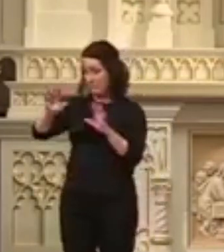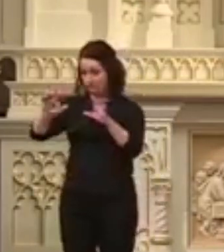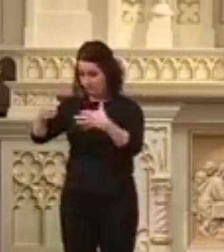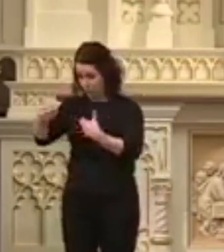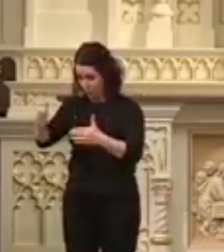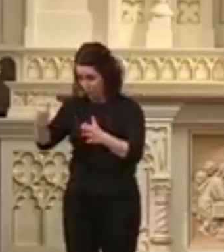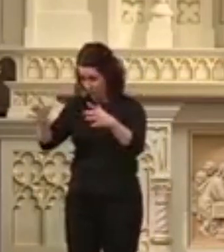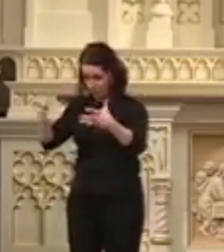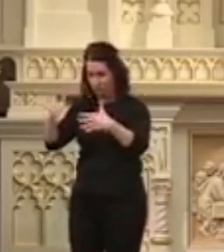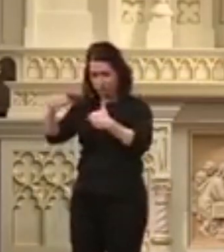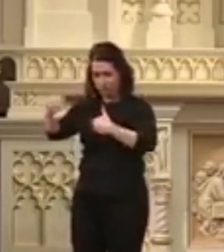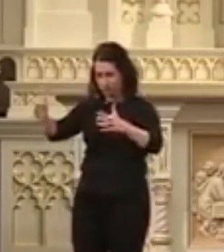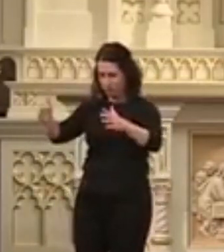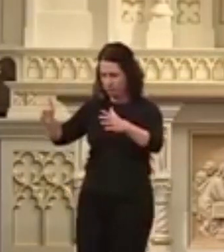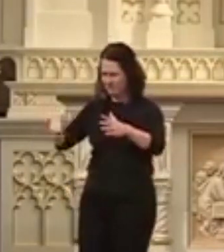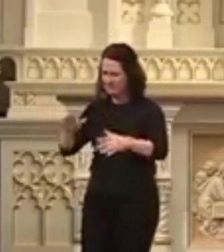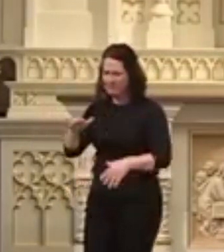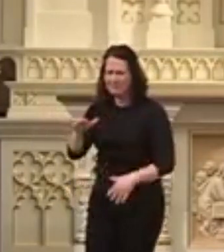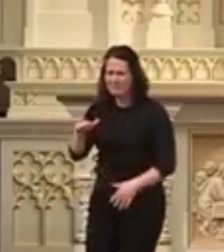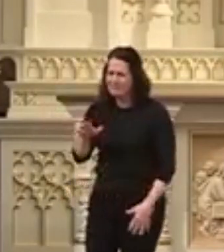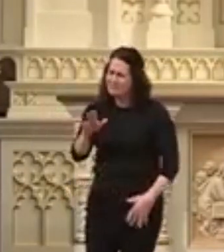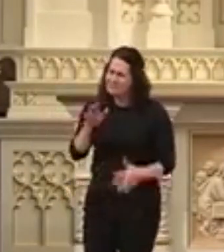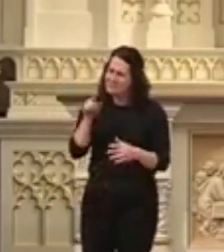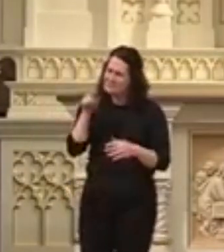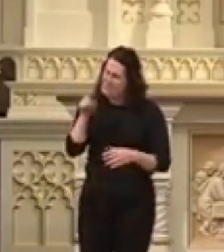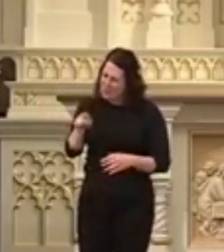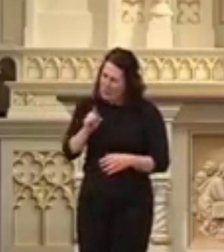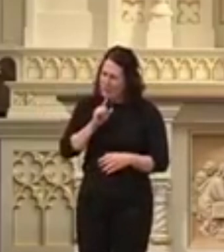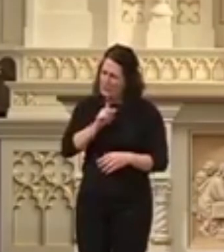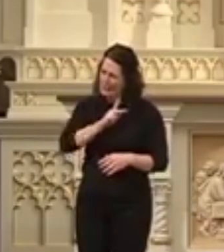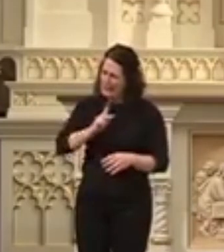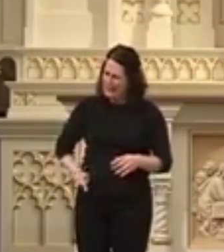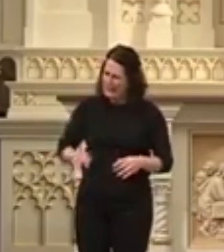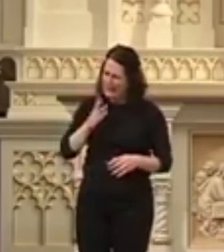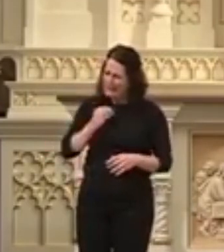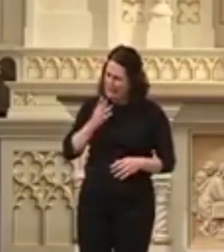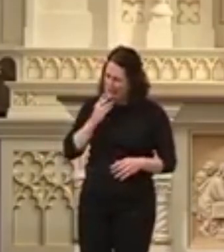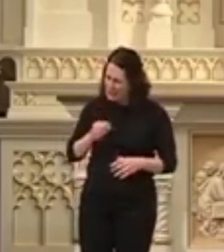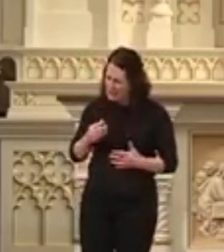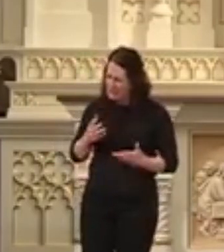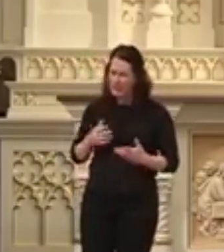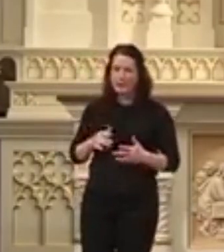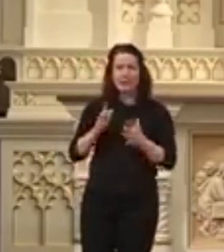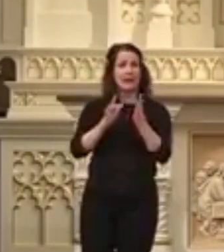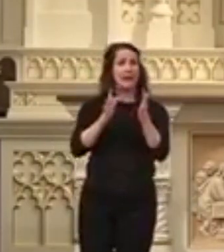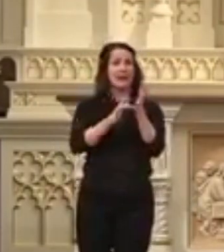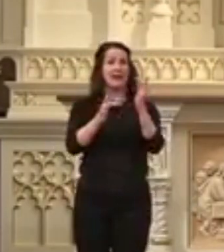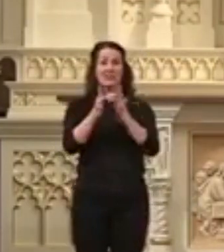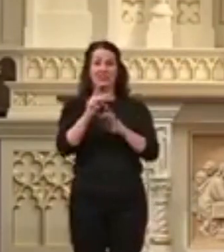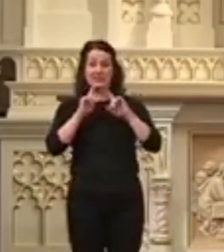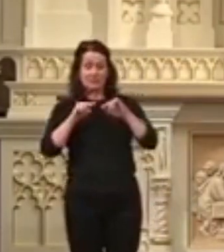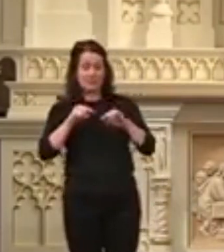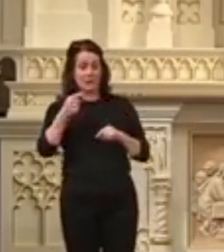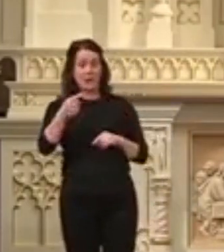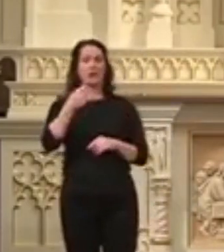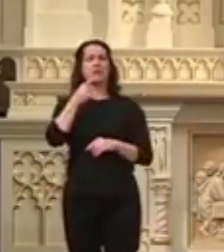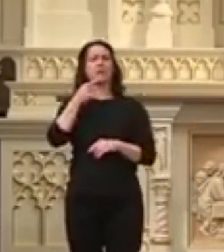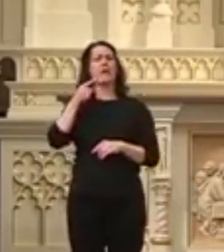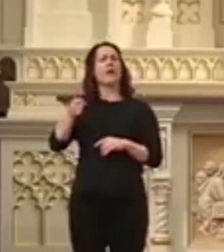him, are you the king of the Jews? Jesus answered, do you say this on